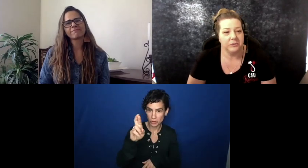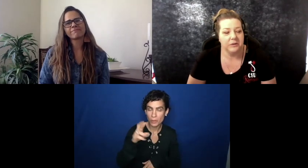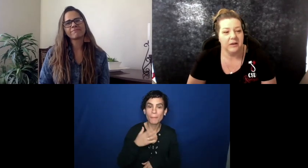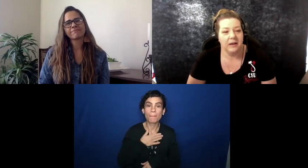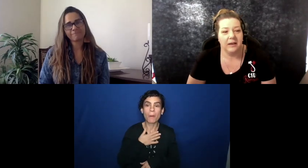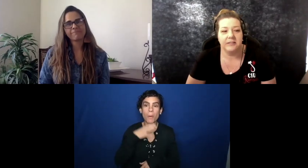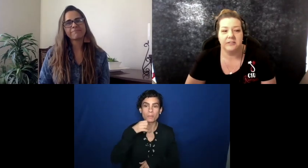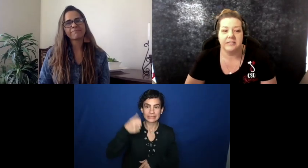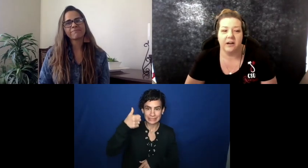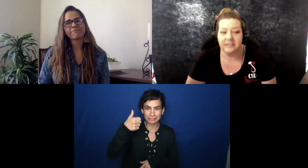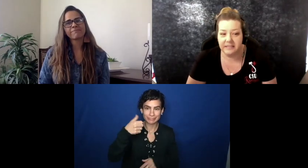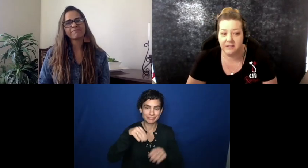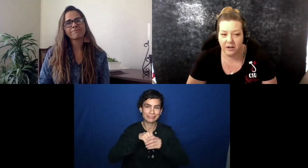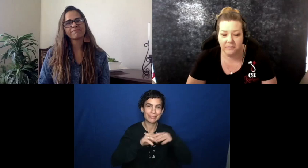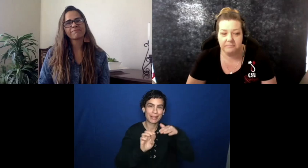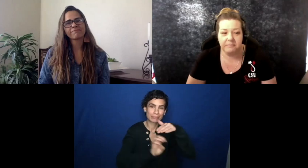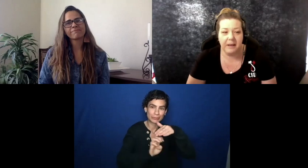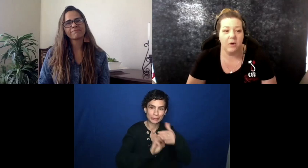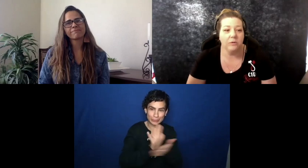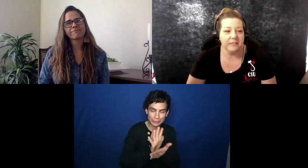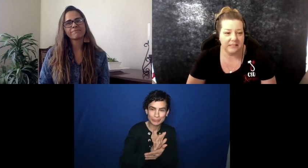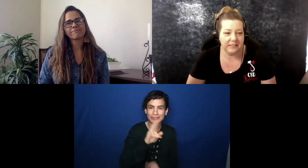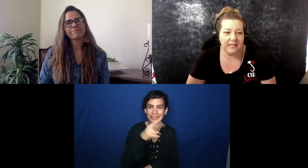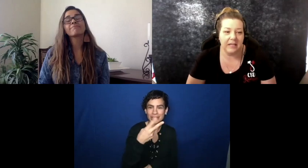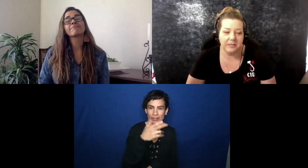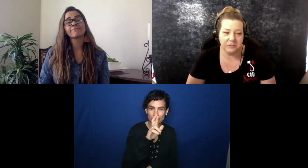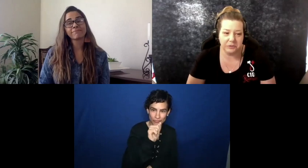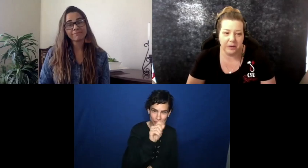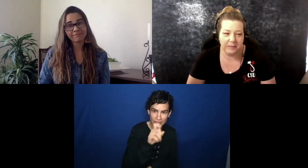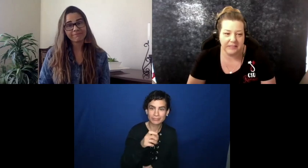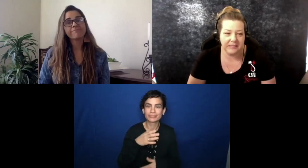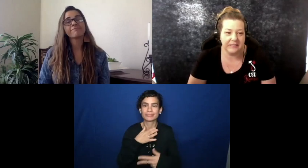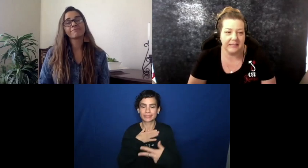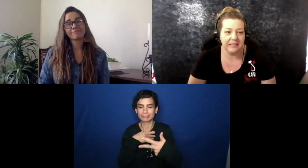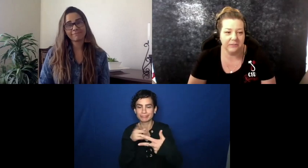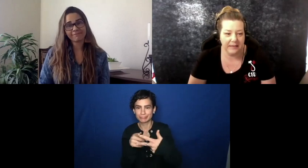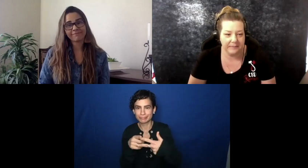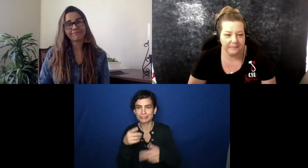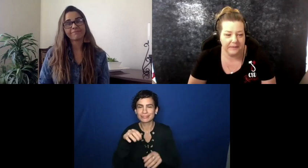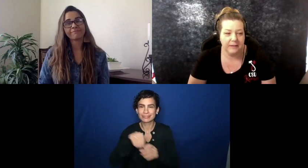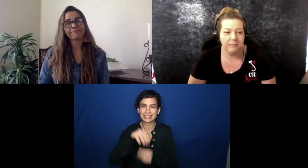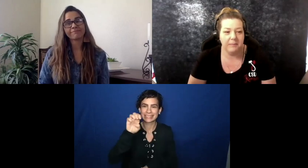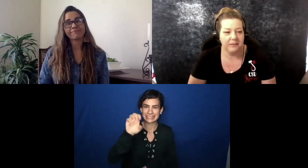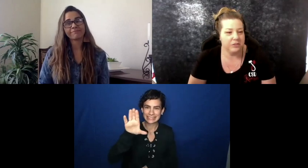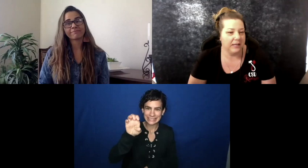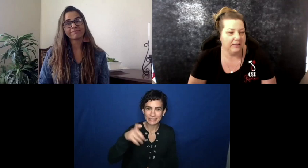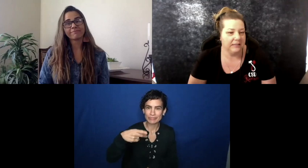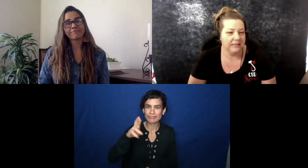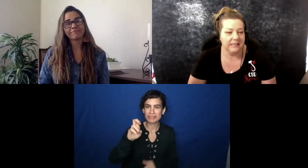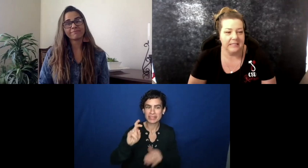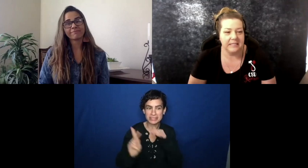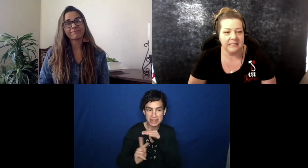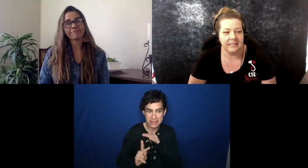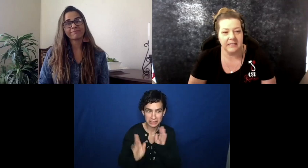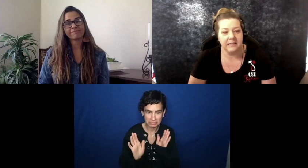2 are in CSDR. My oldest is in the elementary school department in 2nd grade. My middle child is